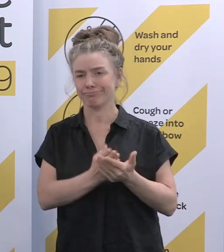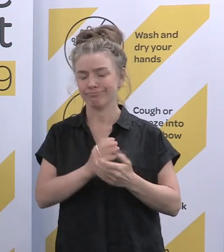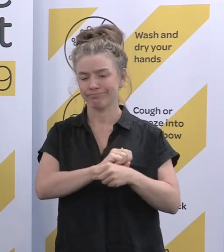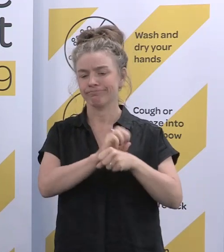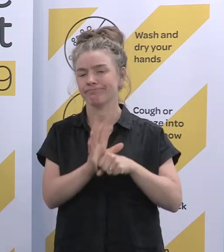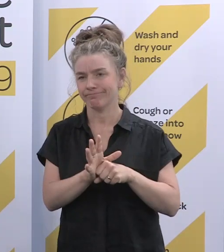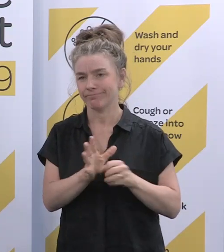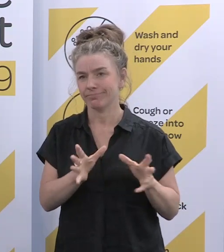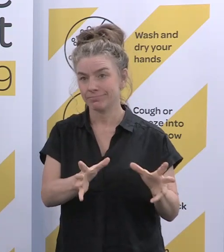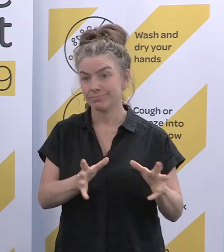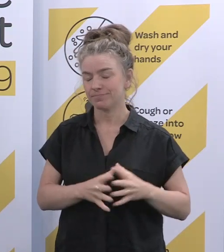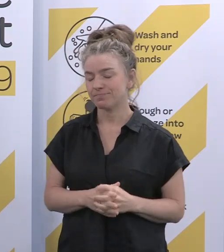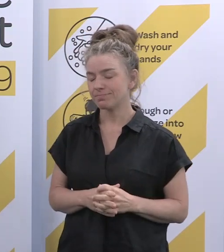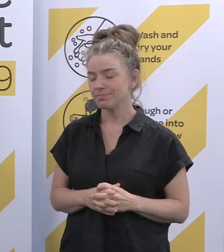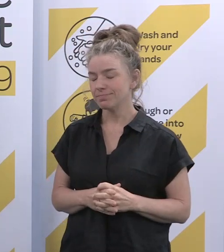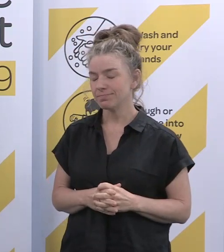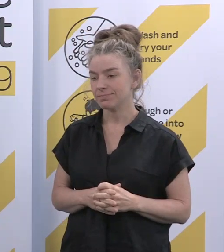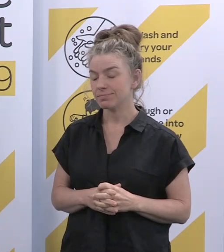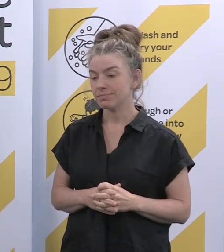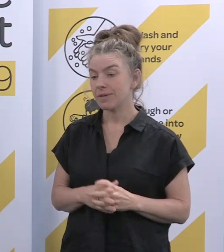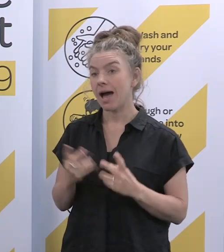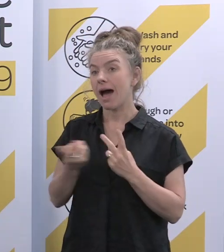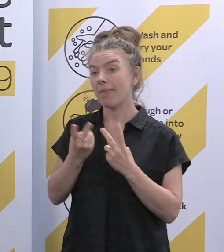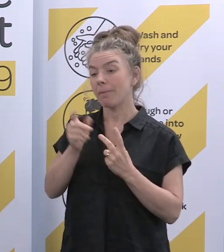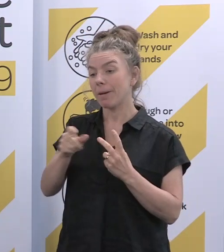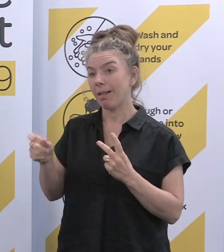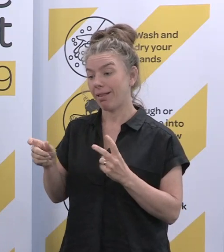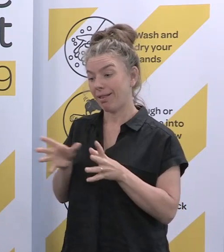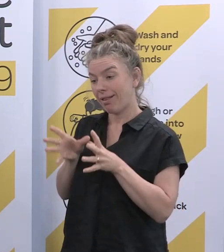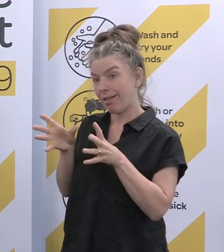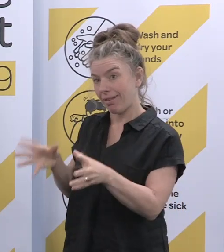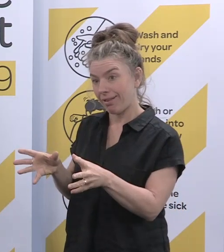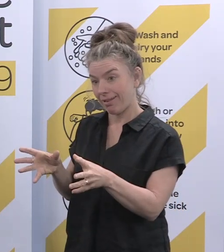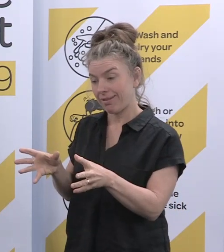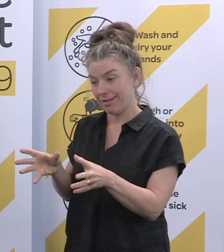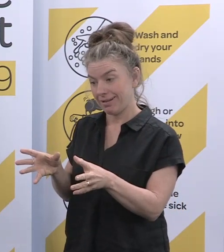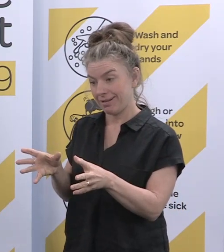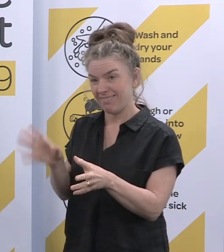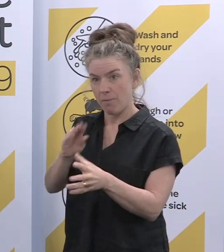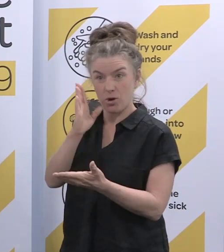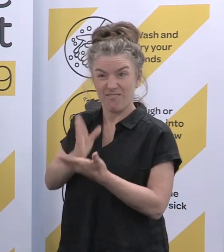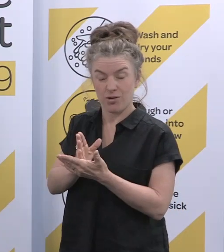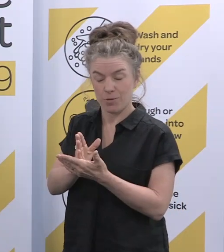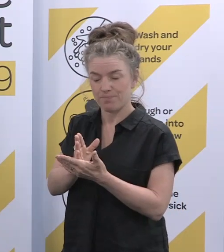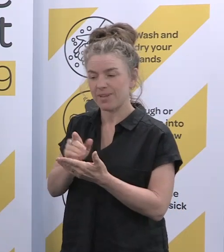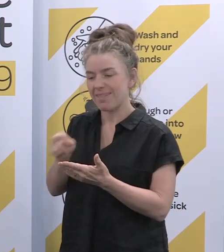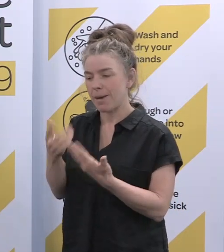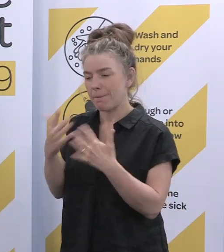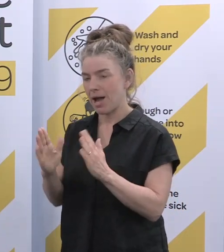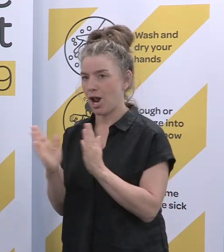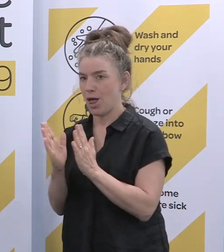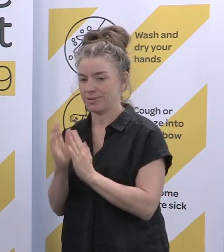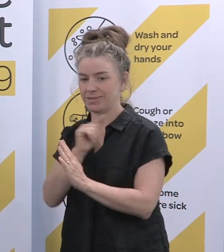cases of COVID-19. Most of the remaining cases are close contacts of a previously